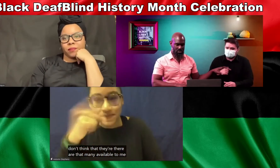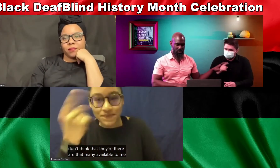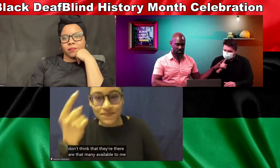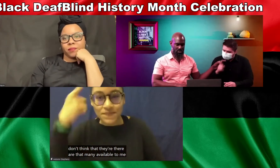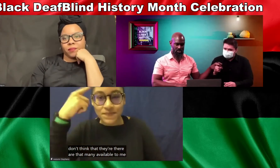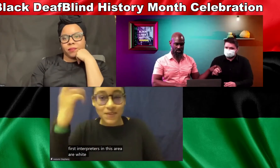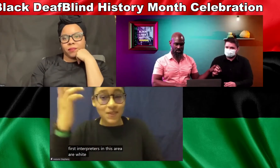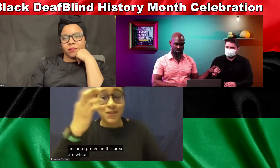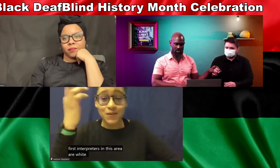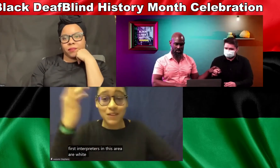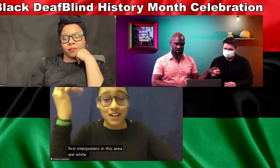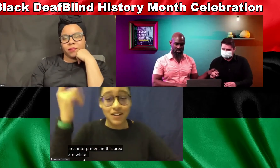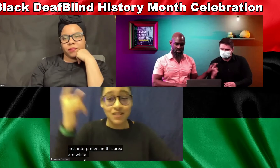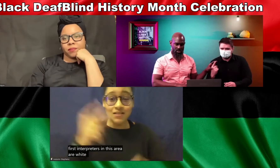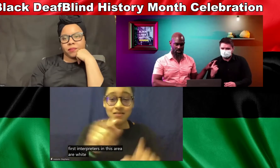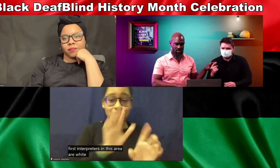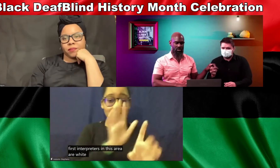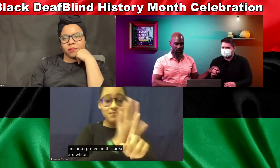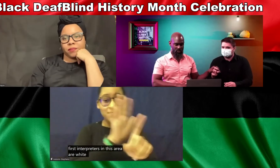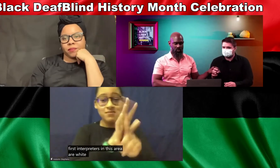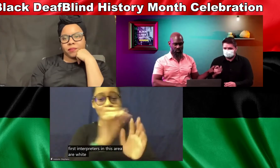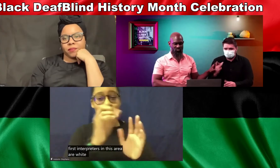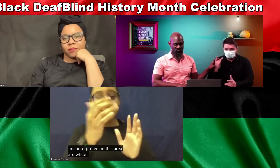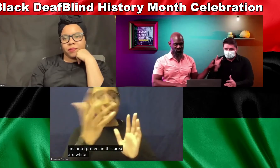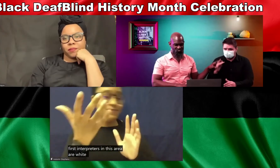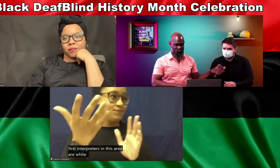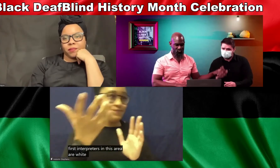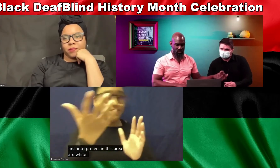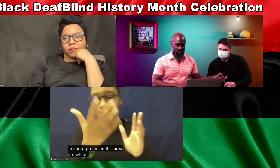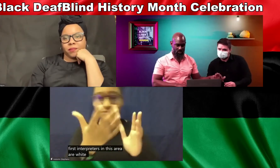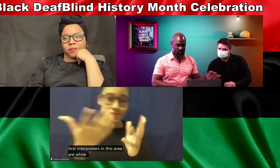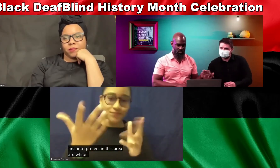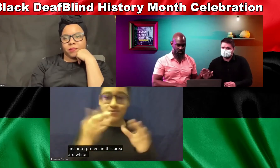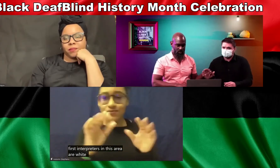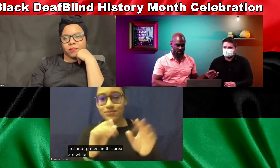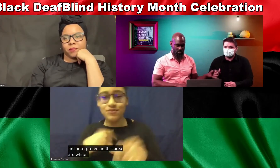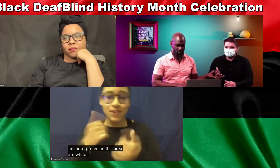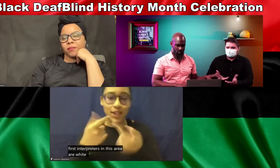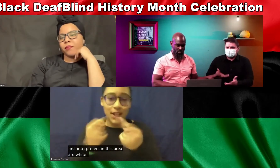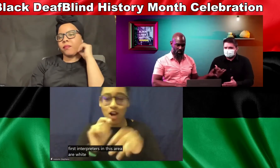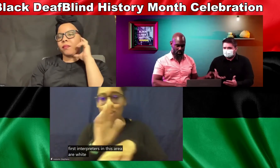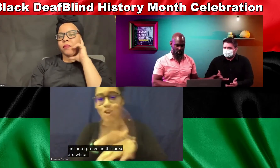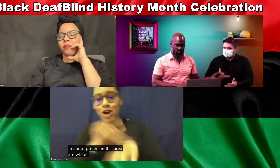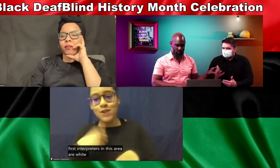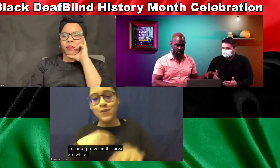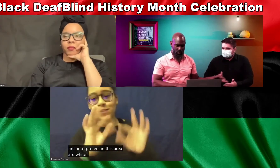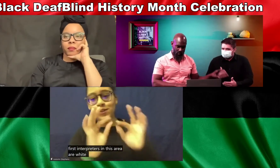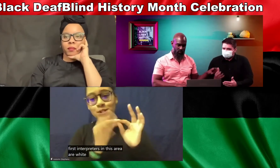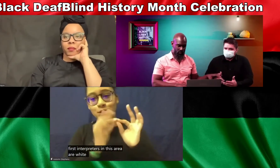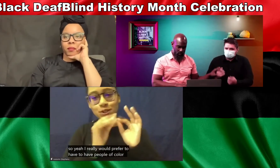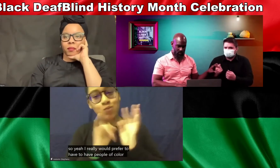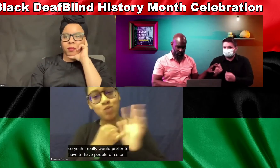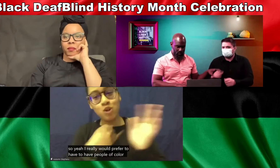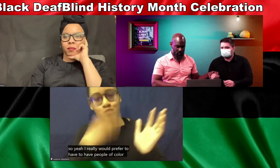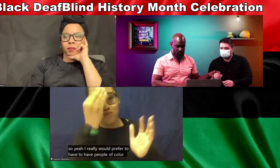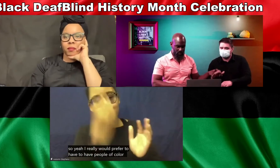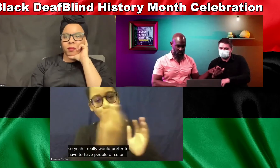So yeah, I really would prefer to have people of color interpreters.